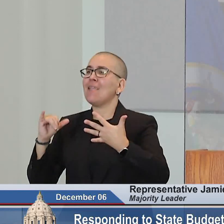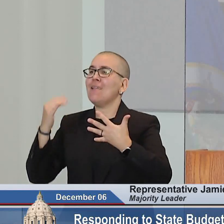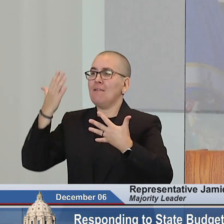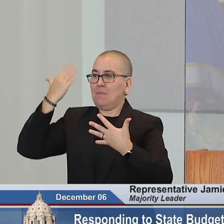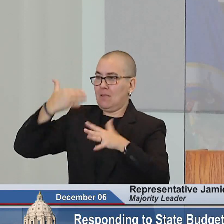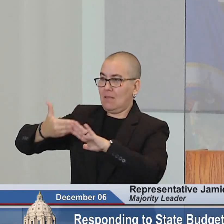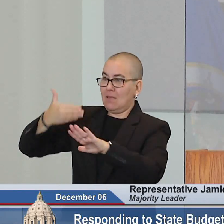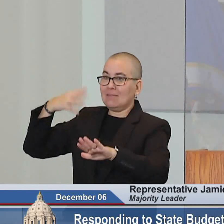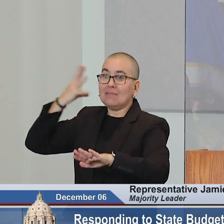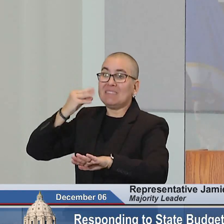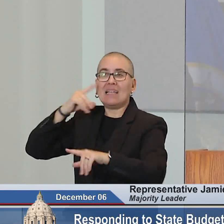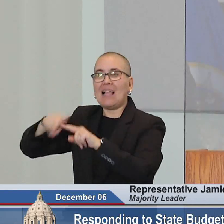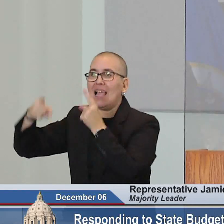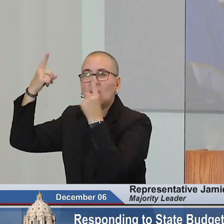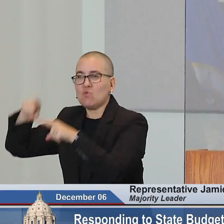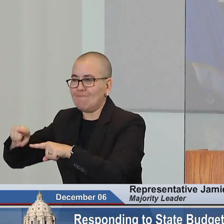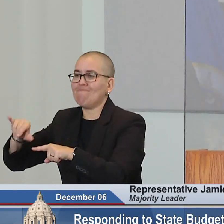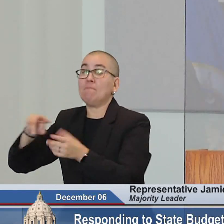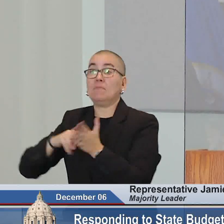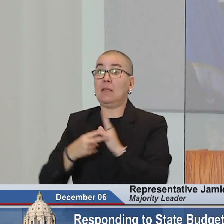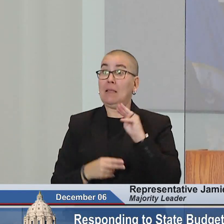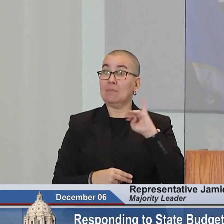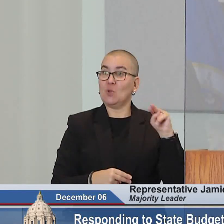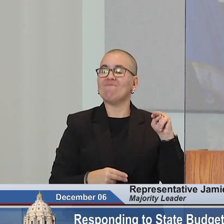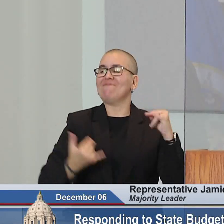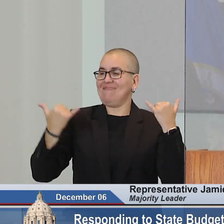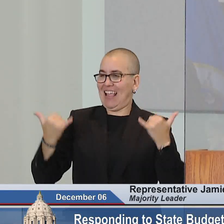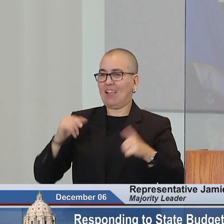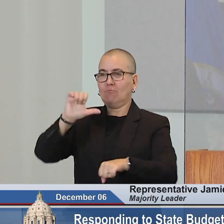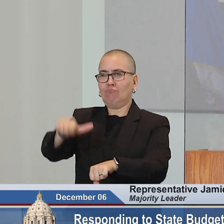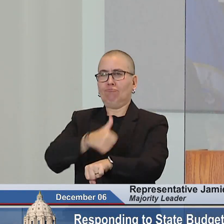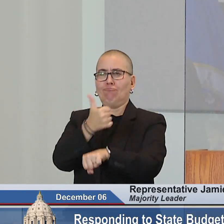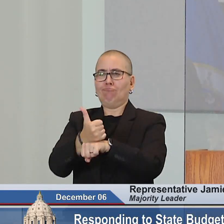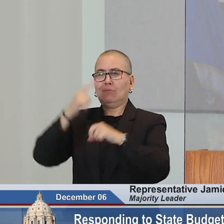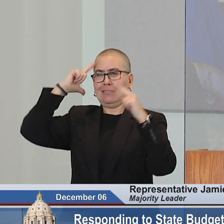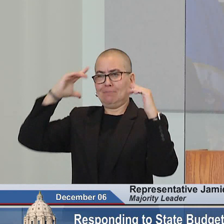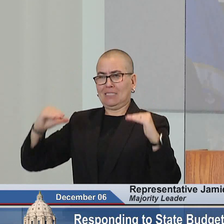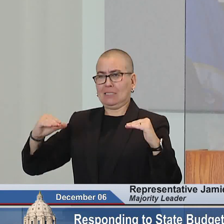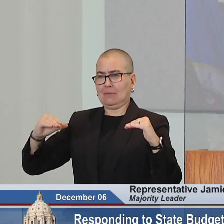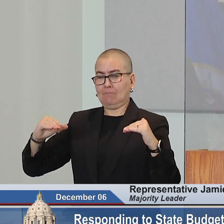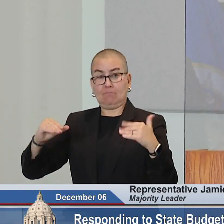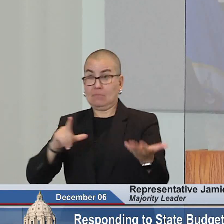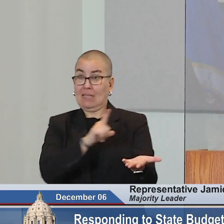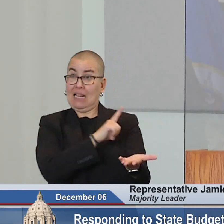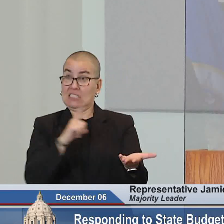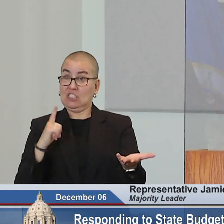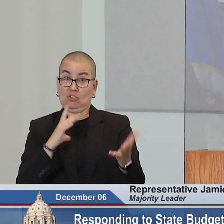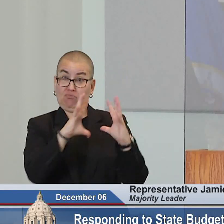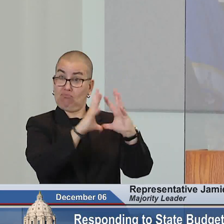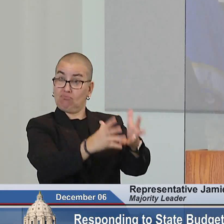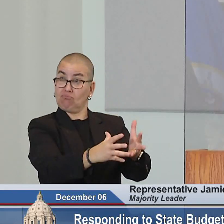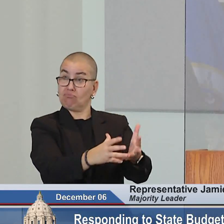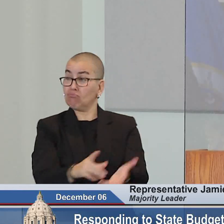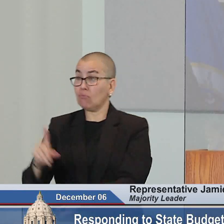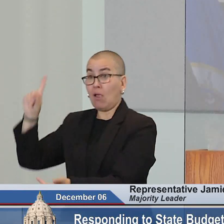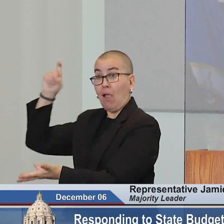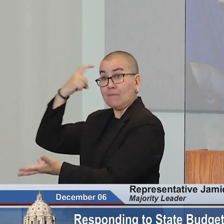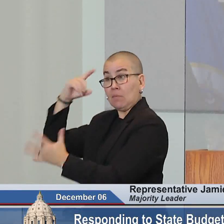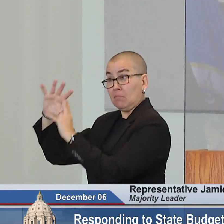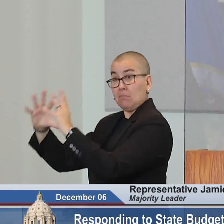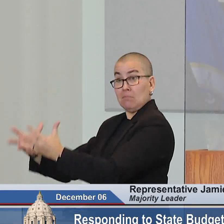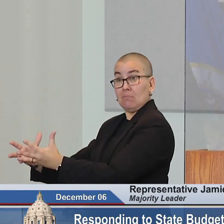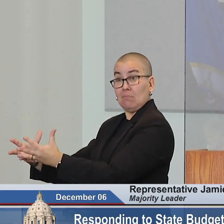this trifecta to take big, bold action that helps them afford their lives. We know Minnesotans need this